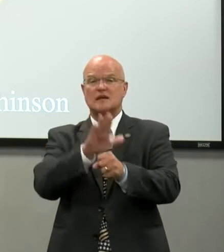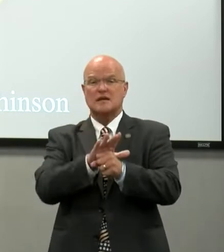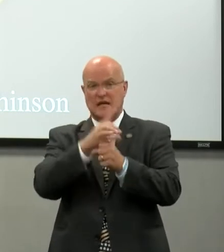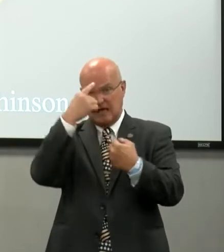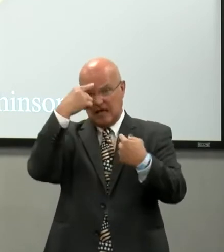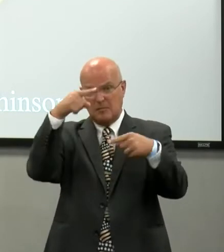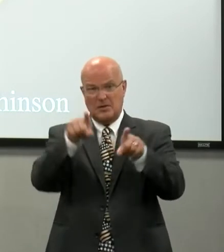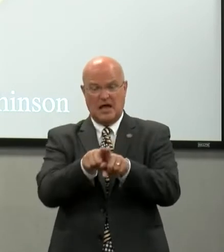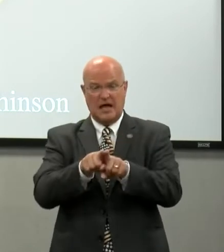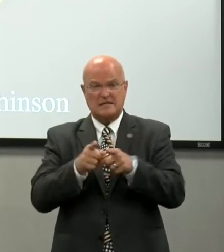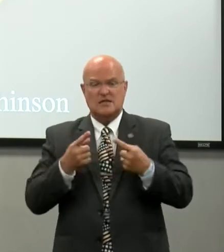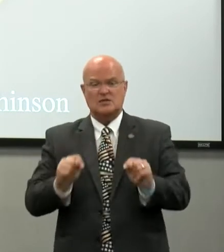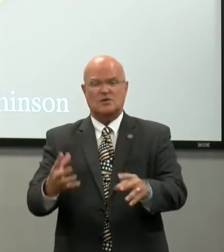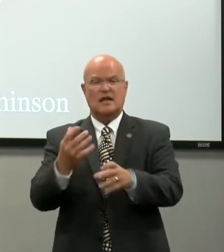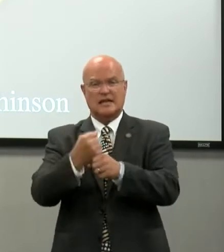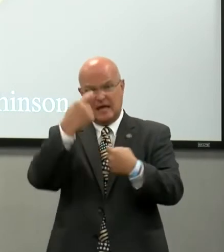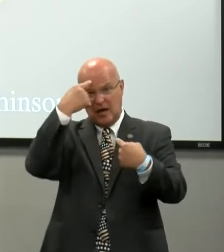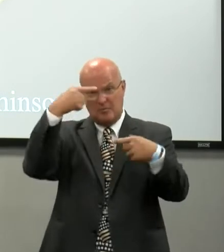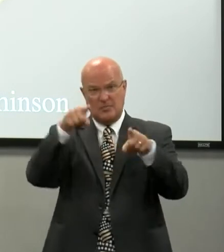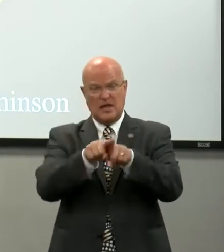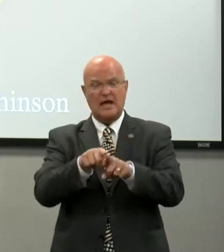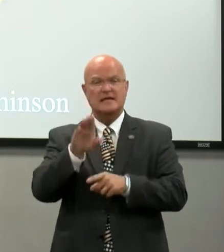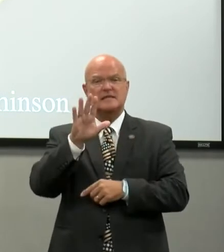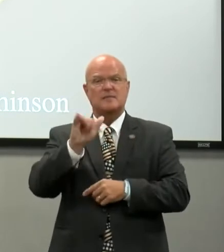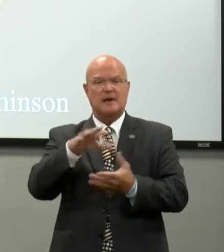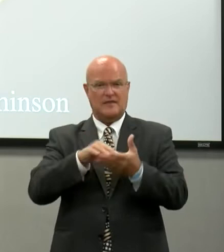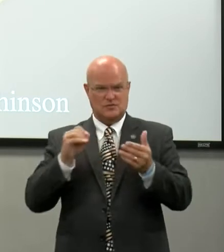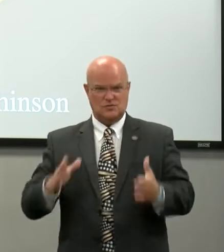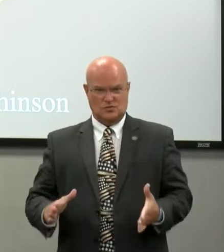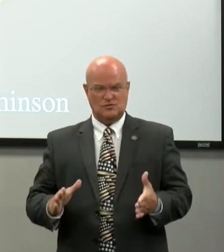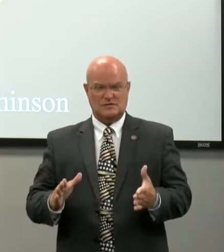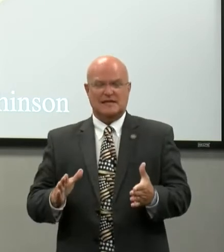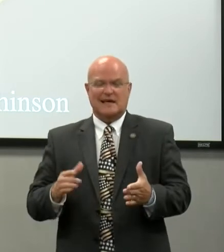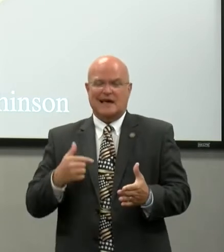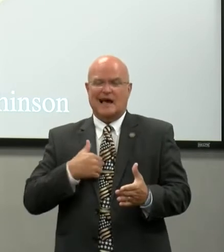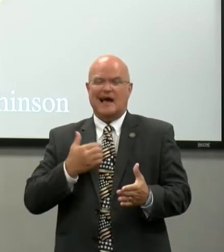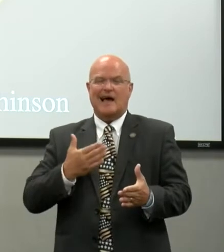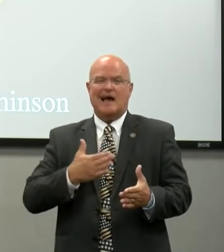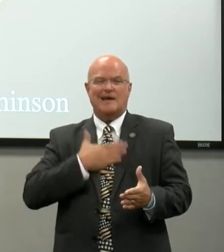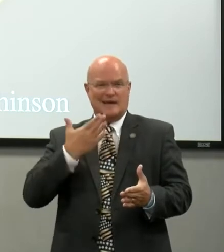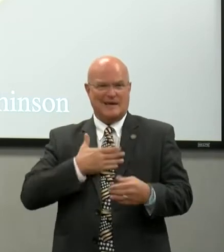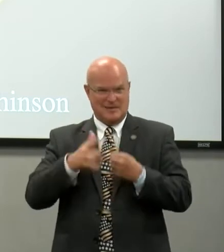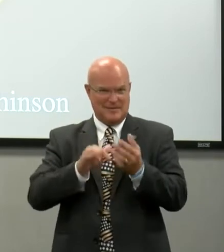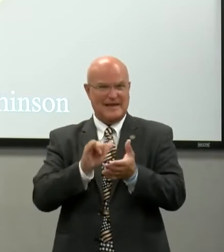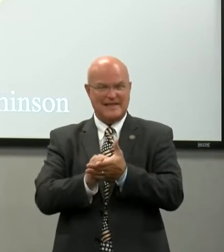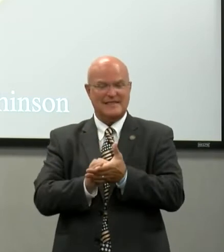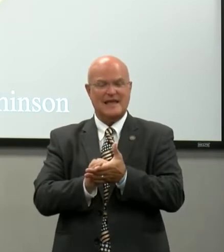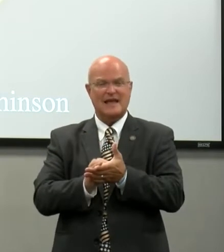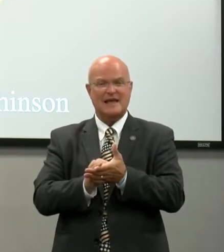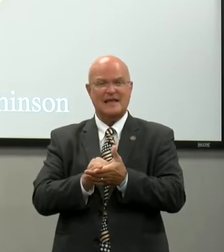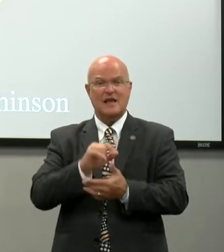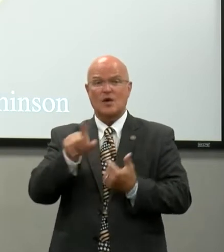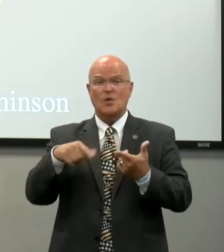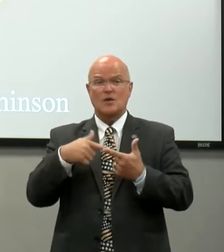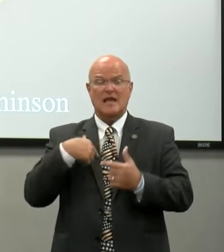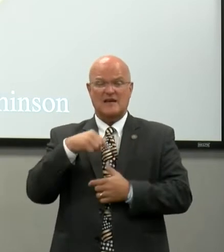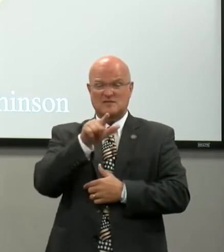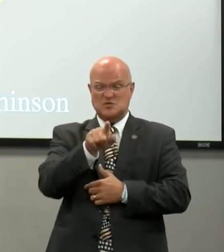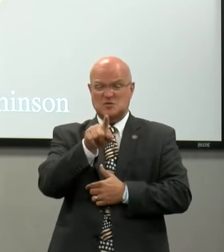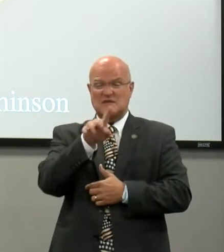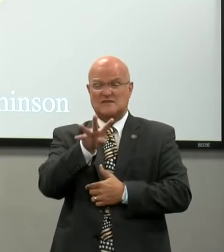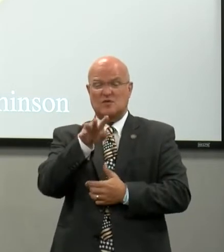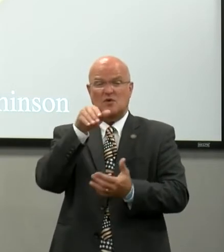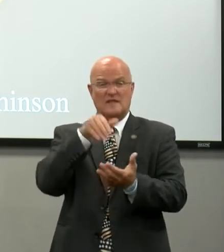to obtain compliance by the students. So I'm encouraged by that. And when you have